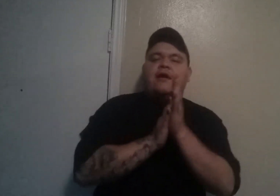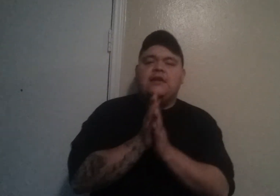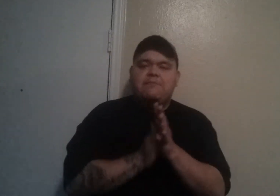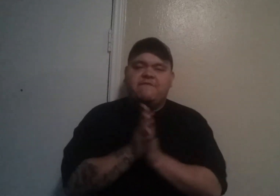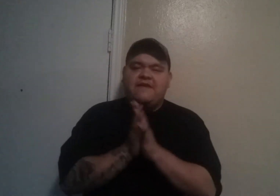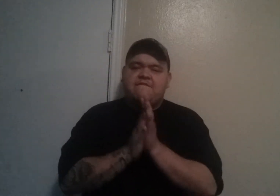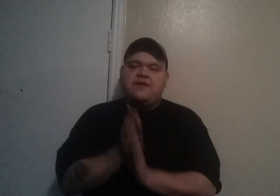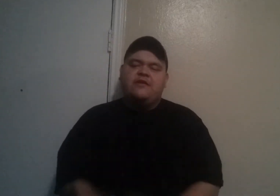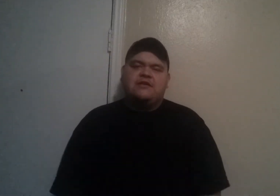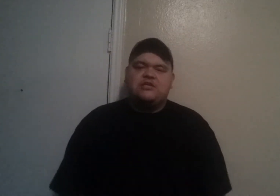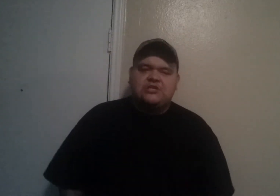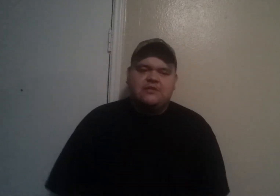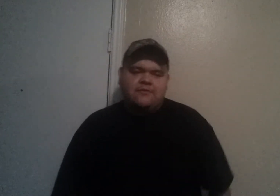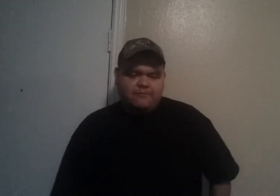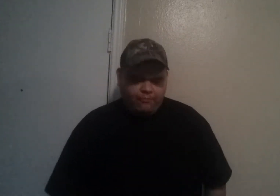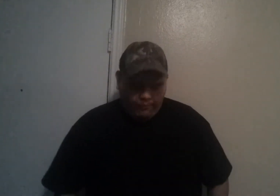All right, Leap of Faith, Betty audition.